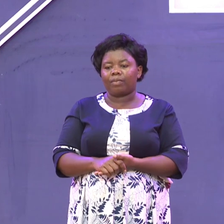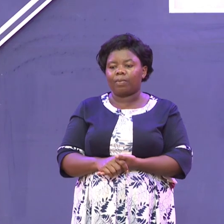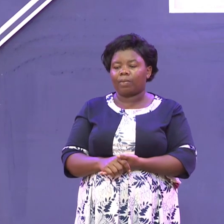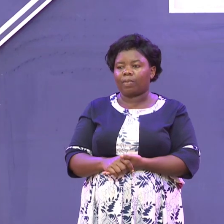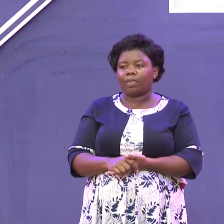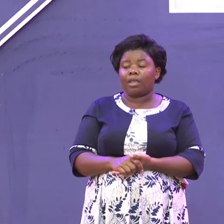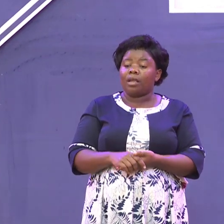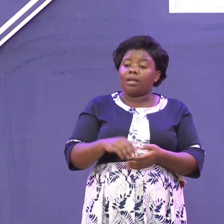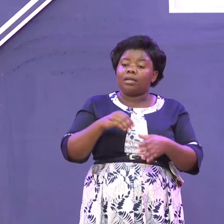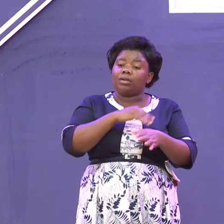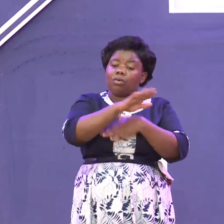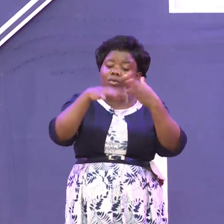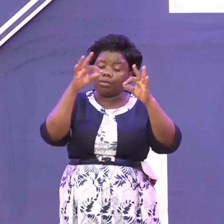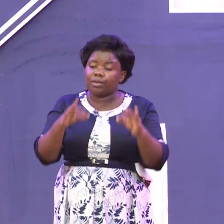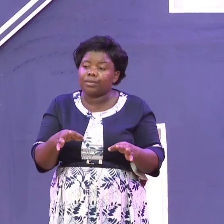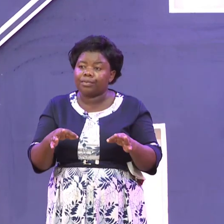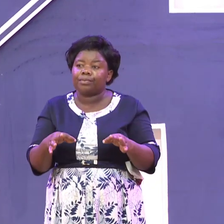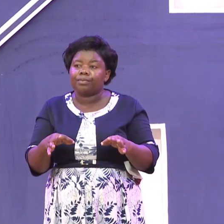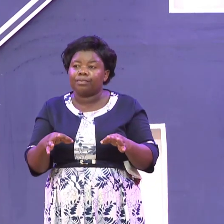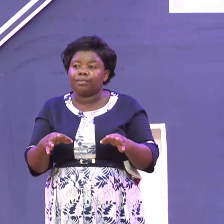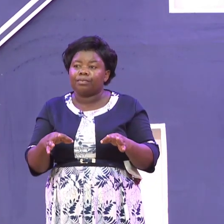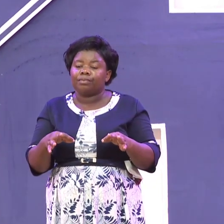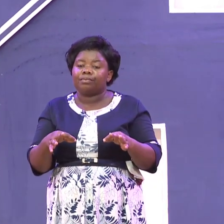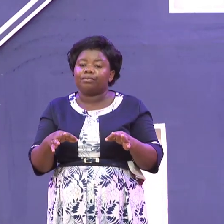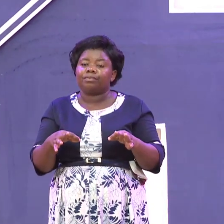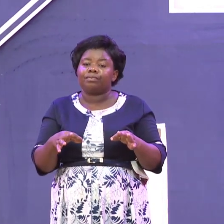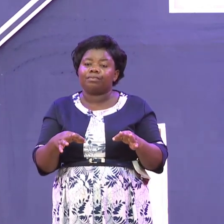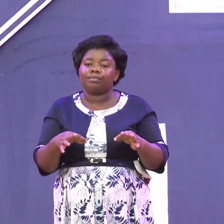Kati mwebyo byonna. In all this. Obutalandaga nnyo.